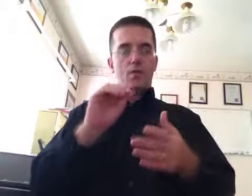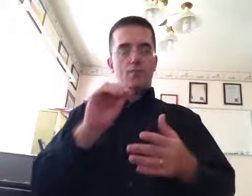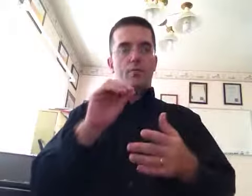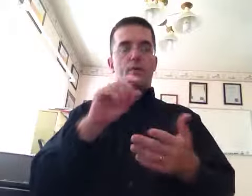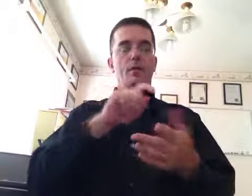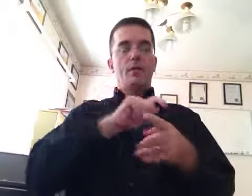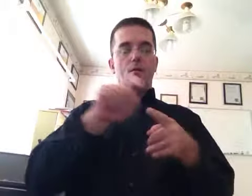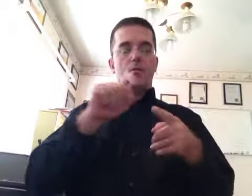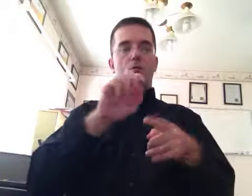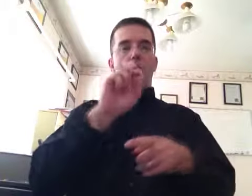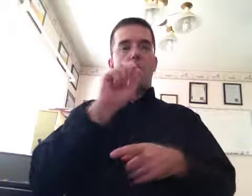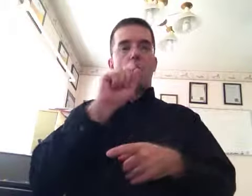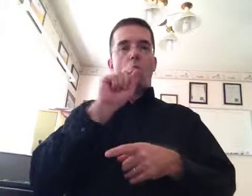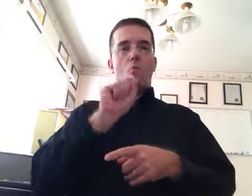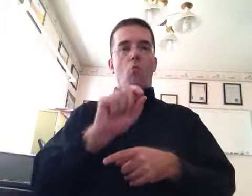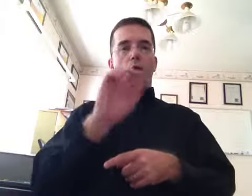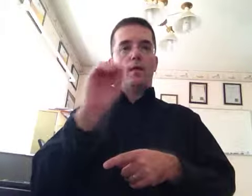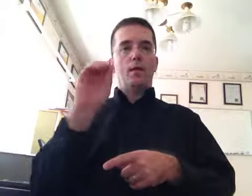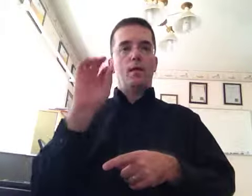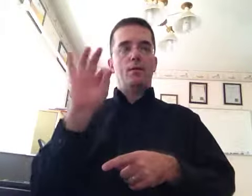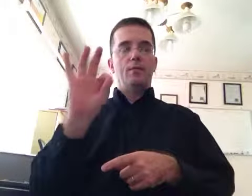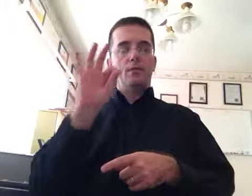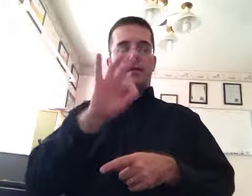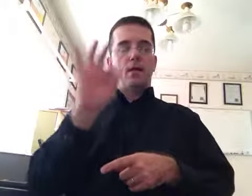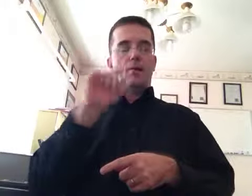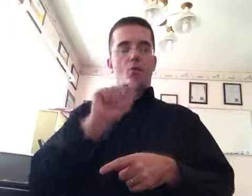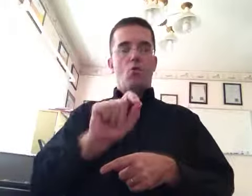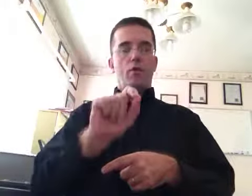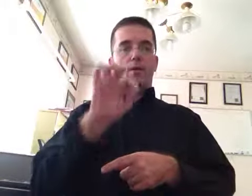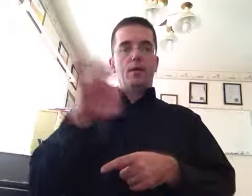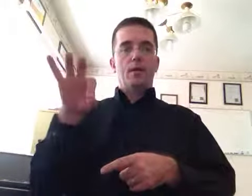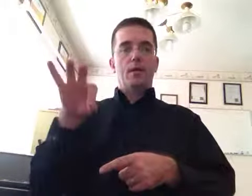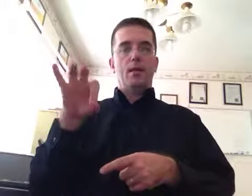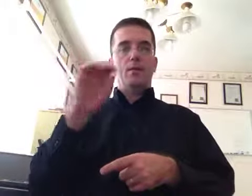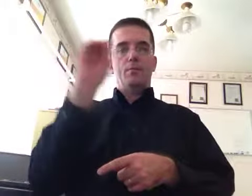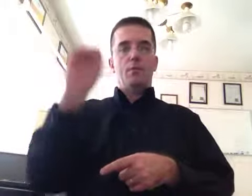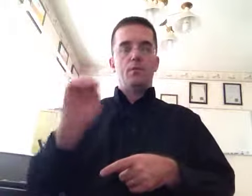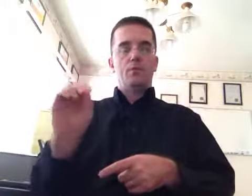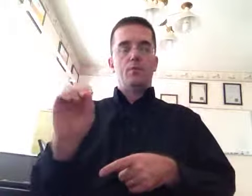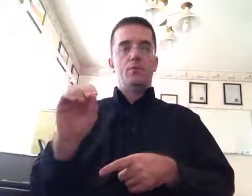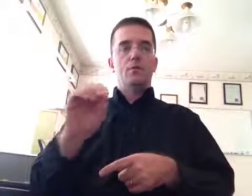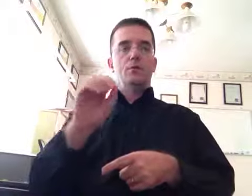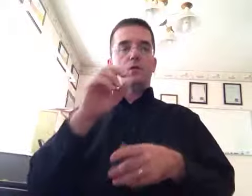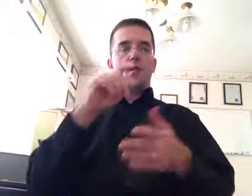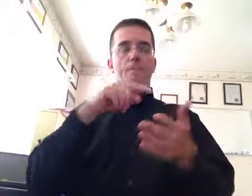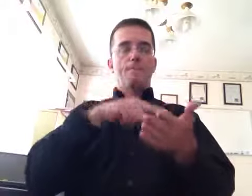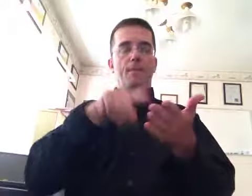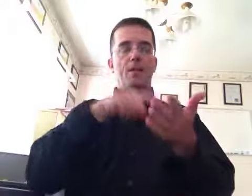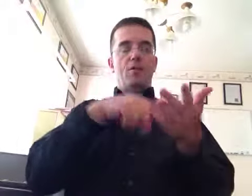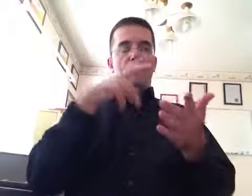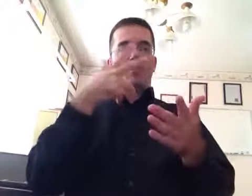next 5 years, 60 payments, and I'll pay it off probably in about 14 months, I think.